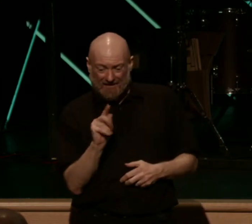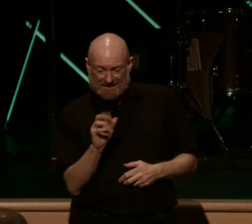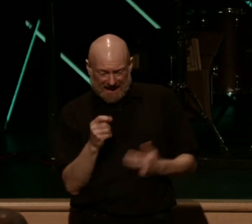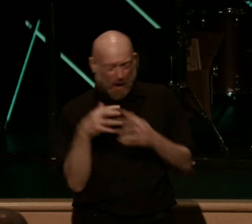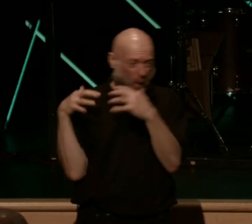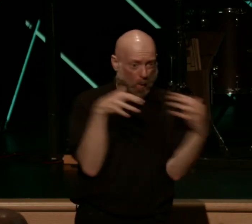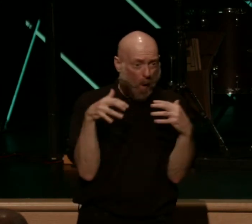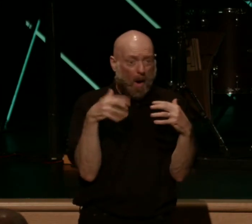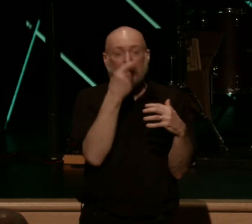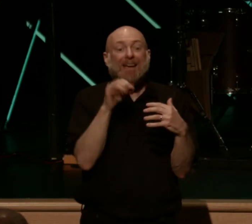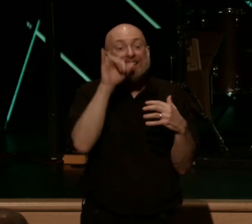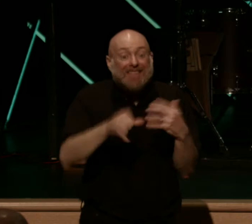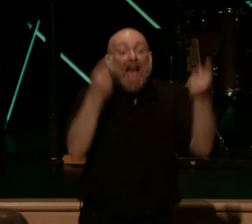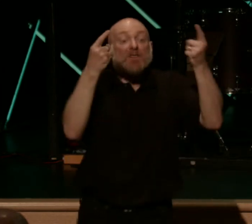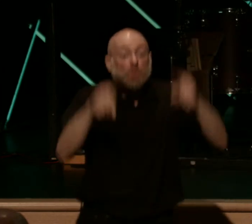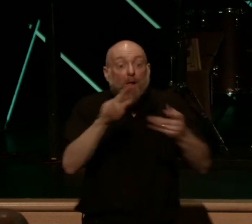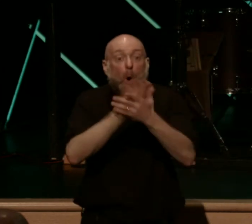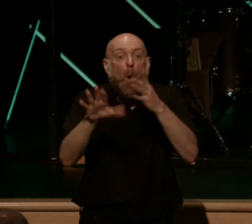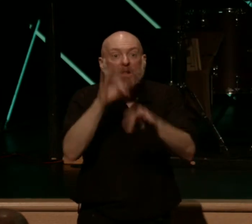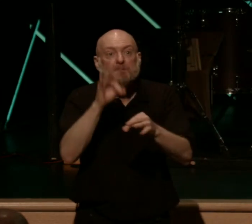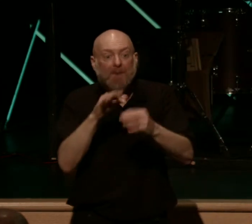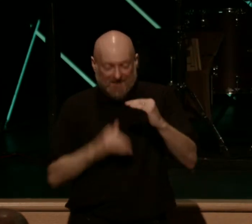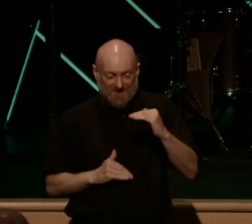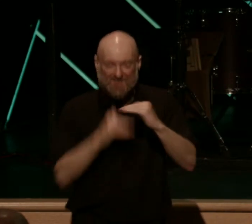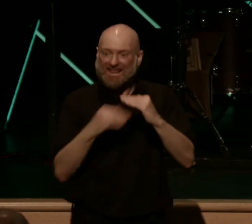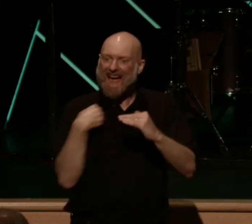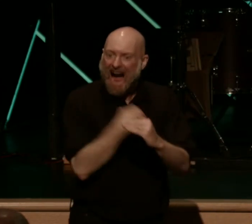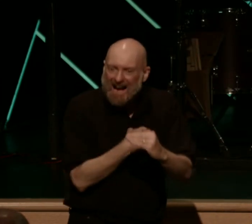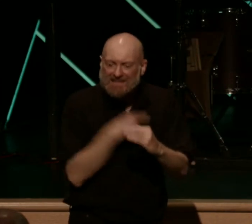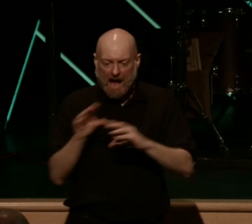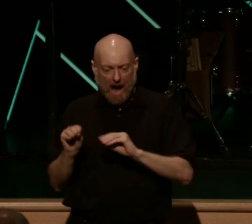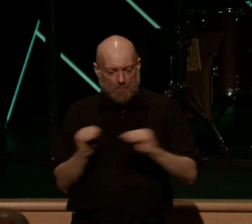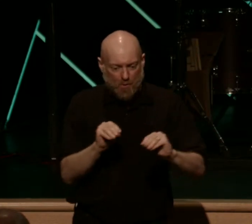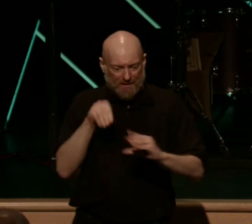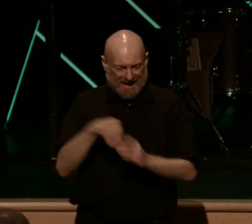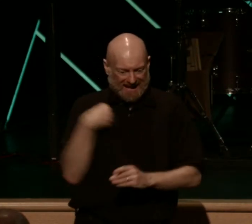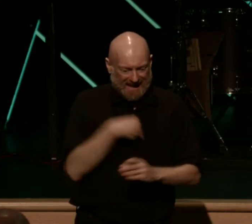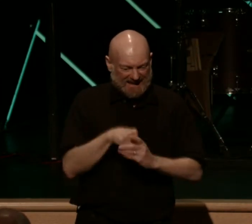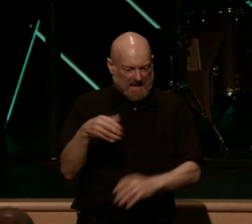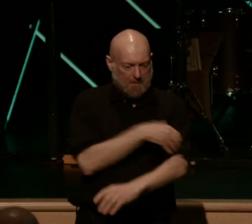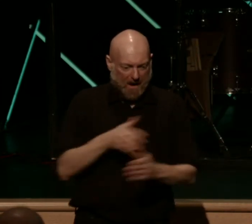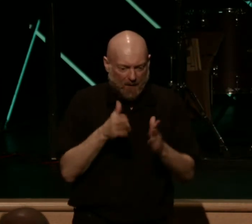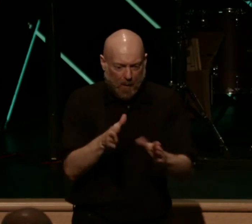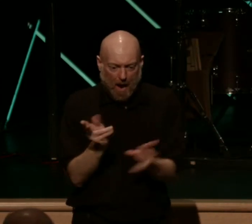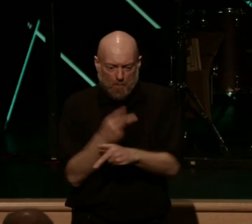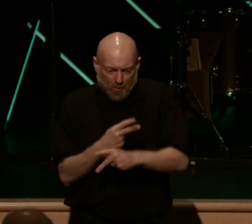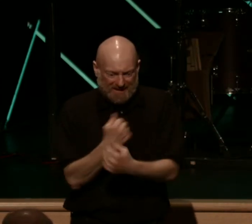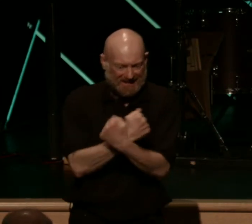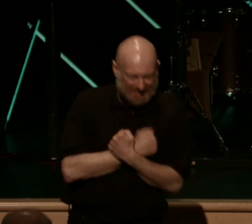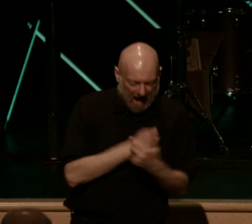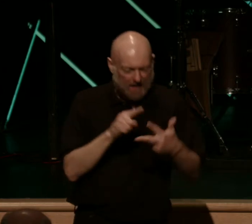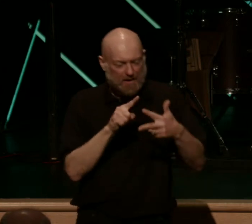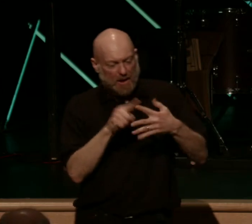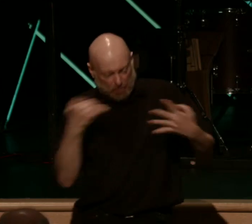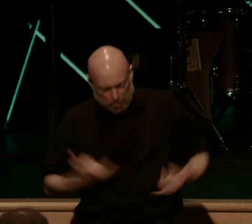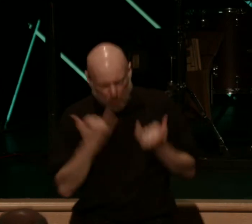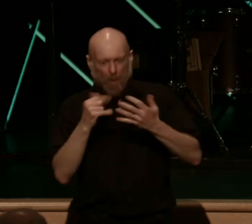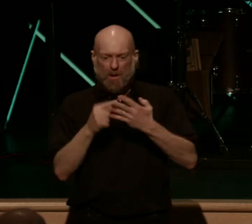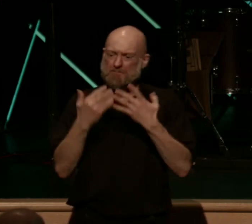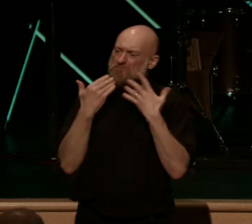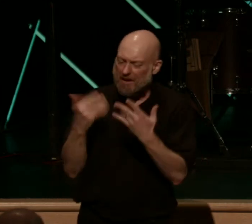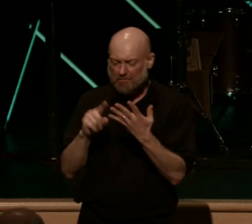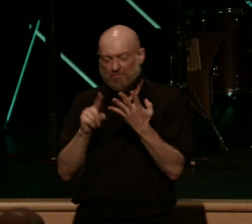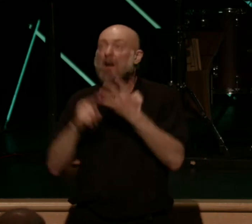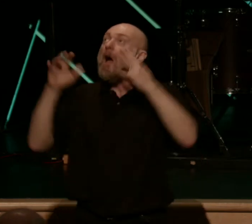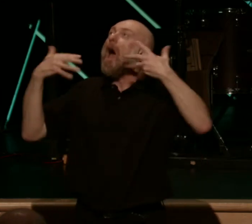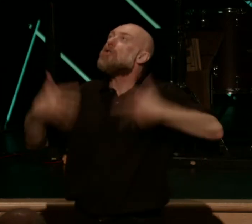war, because that's when the Spirit will be filling us and moving in us powerfully and producing love and joy and gratitude and